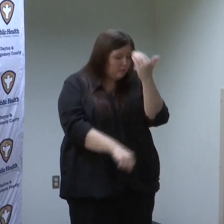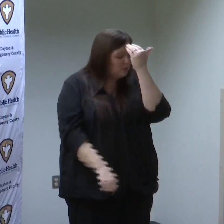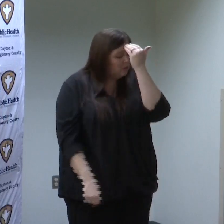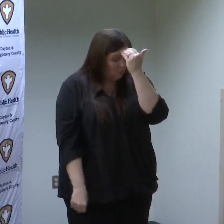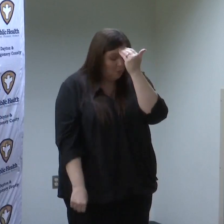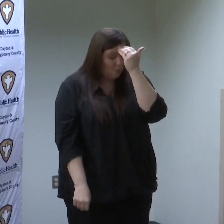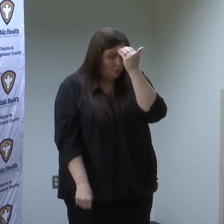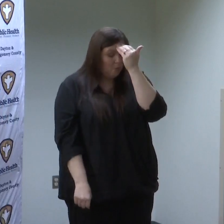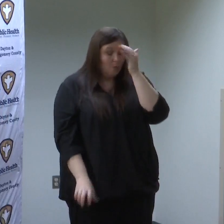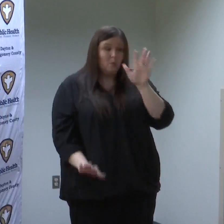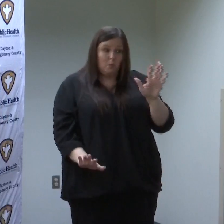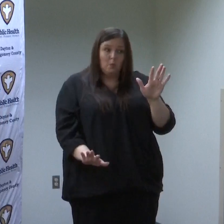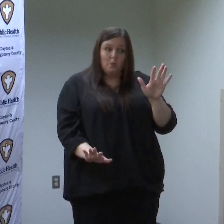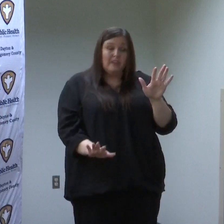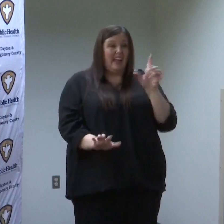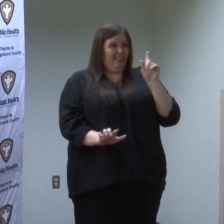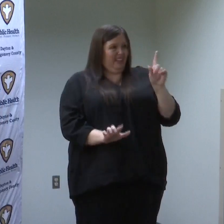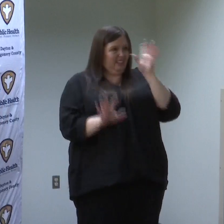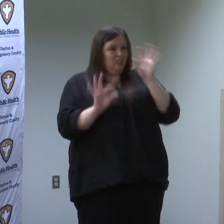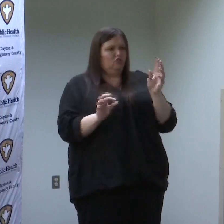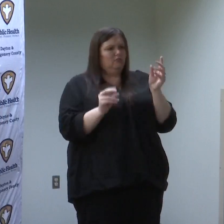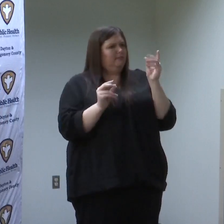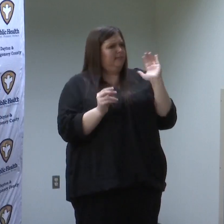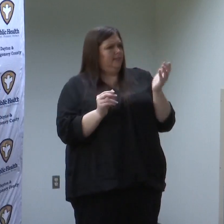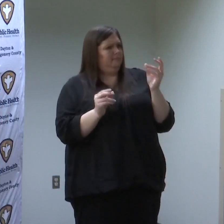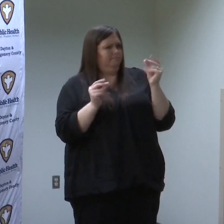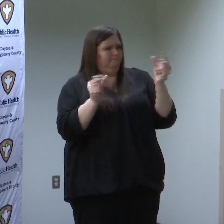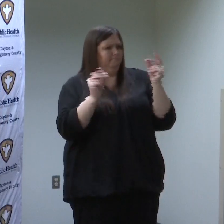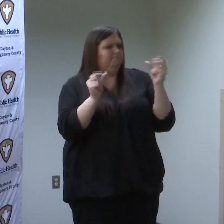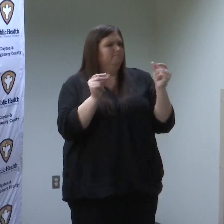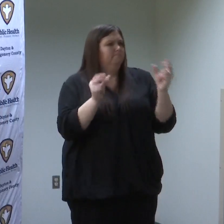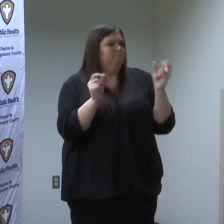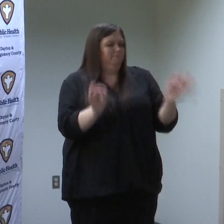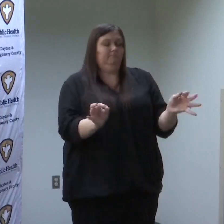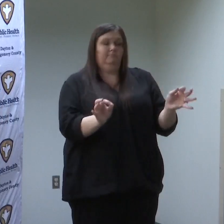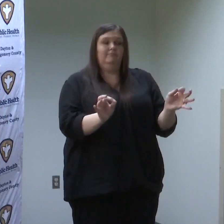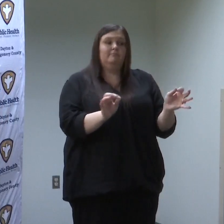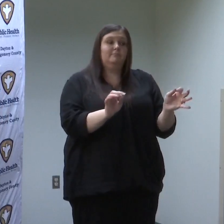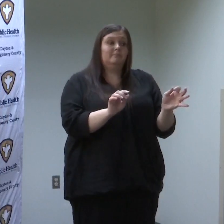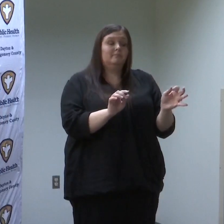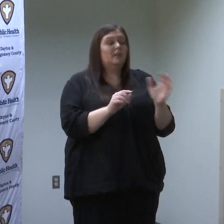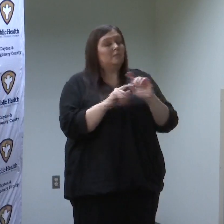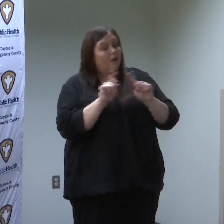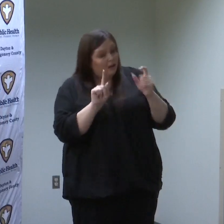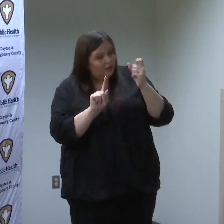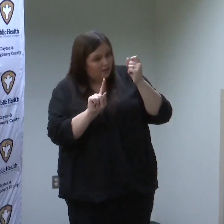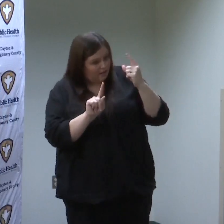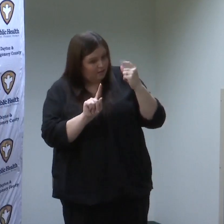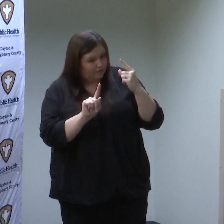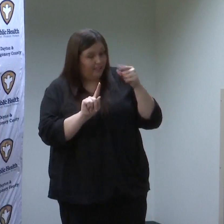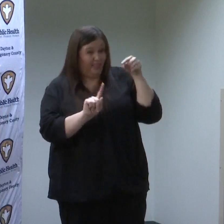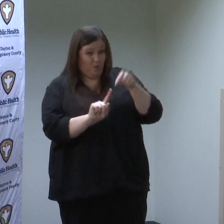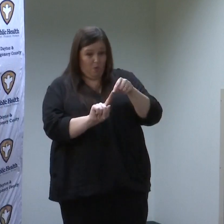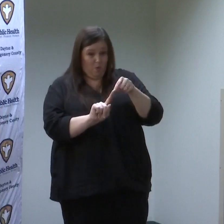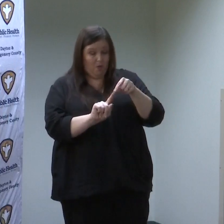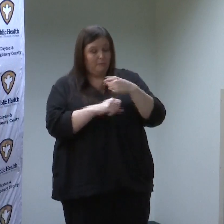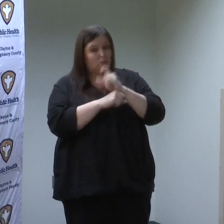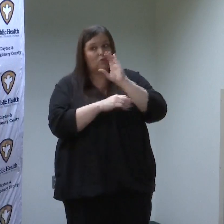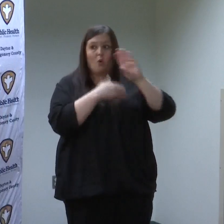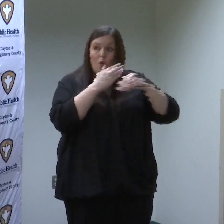those decisions in a very short time frame, but they're all designed to assure that everyone remains healthy